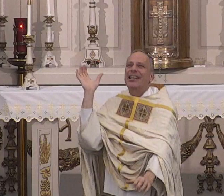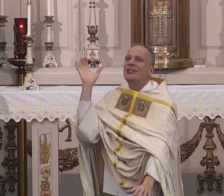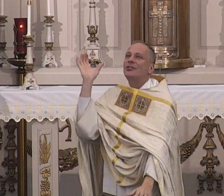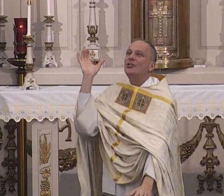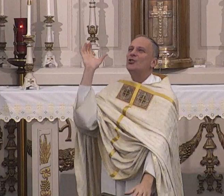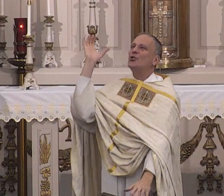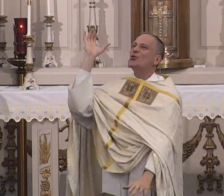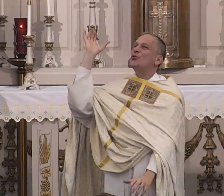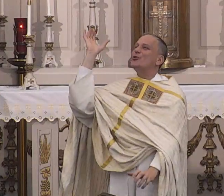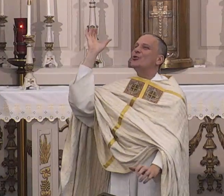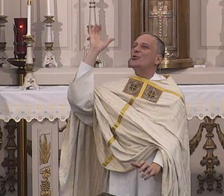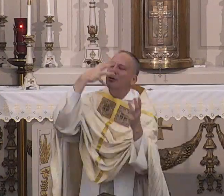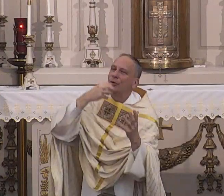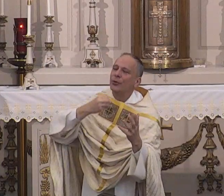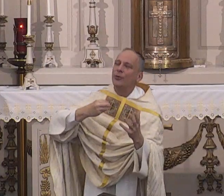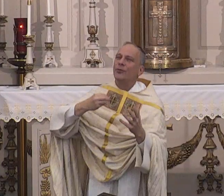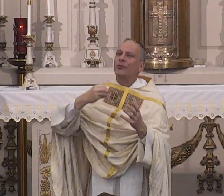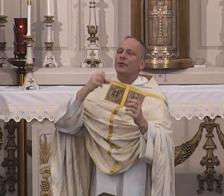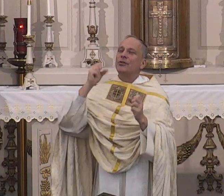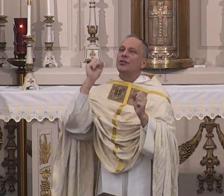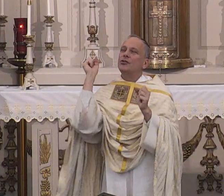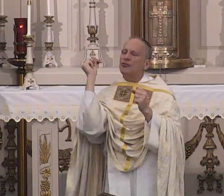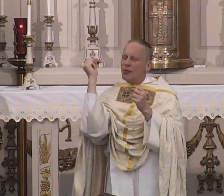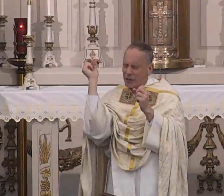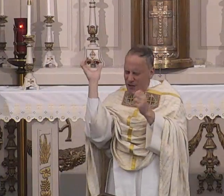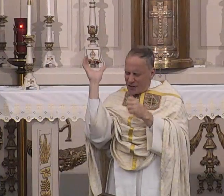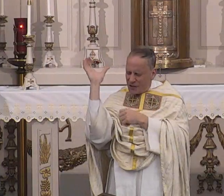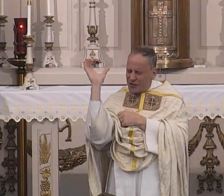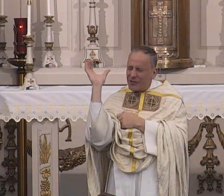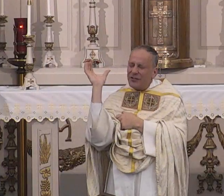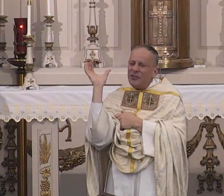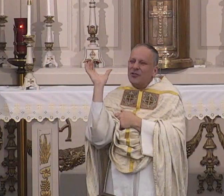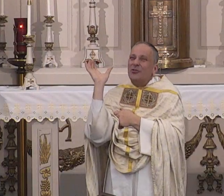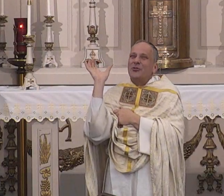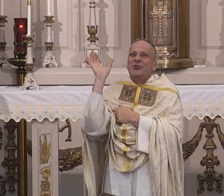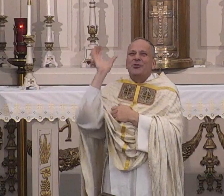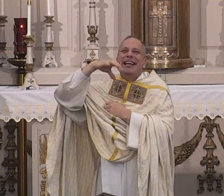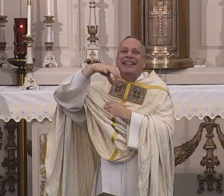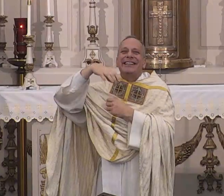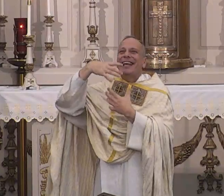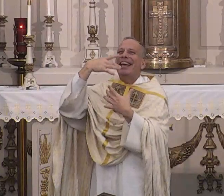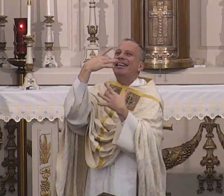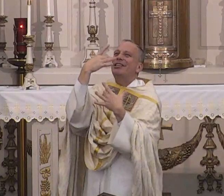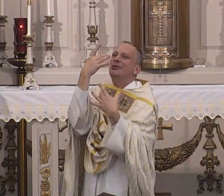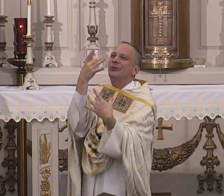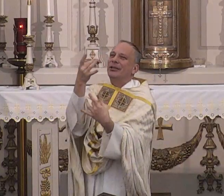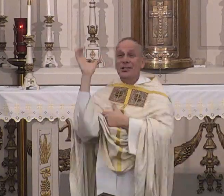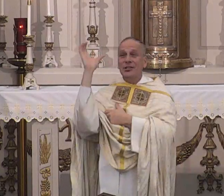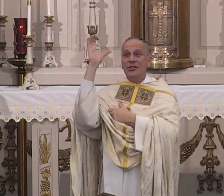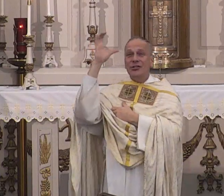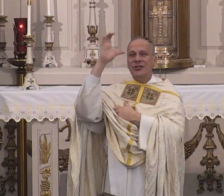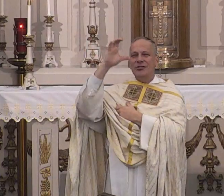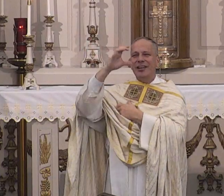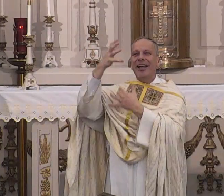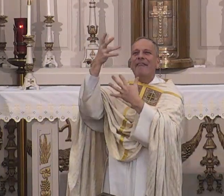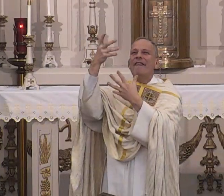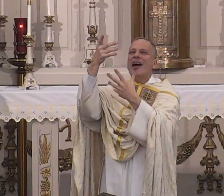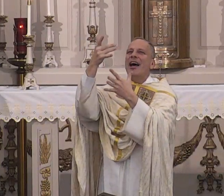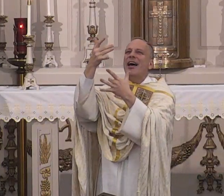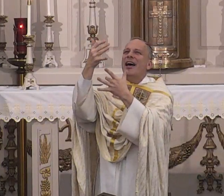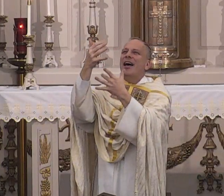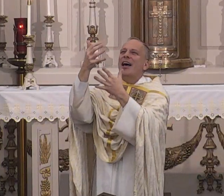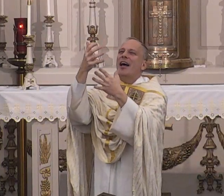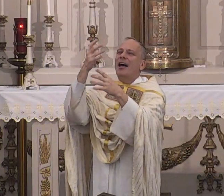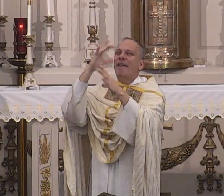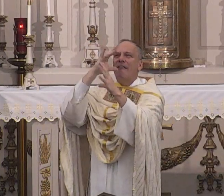and that kind of strange, that sort of beautiful and interesting, that kind